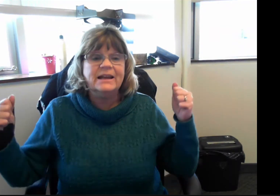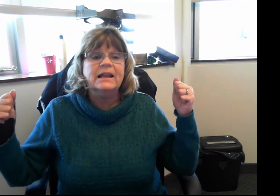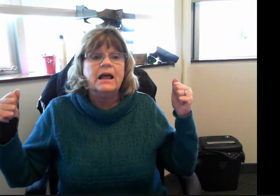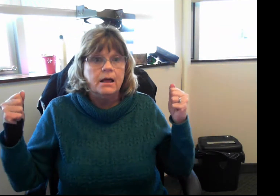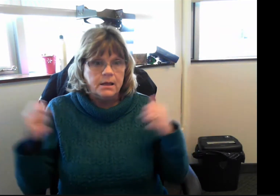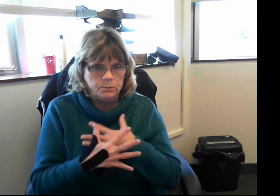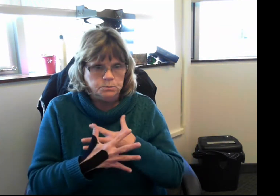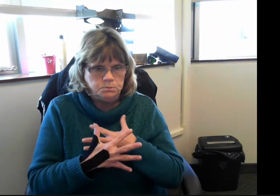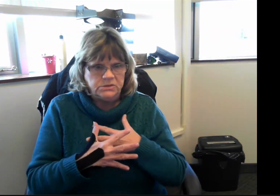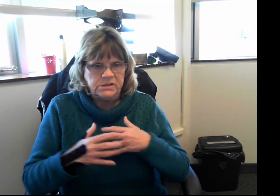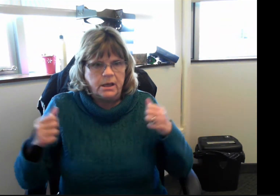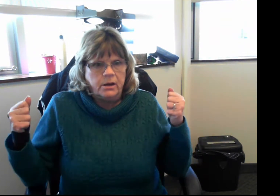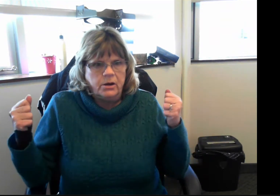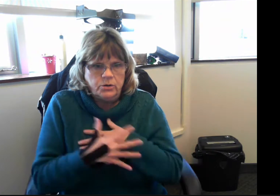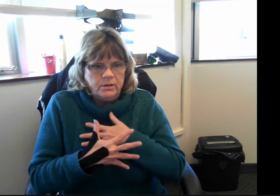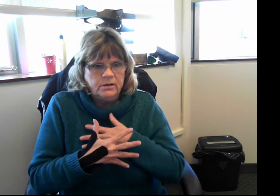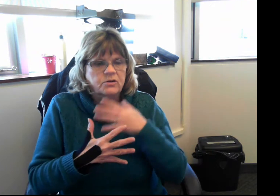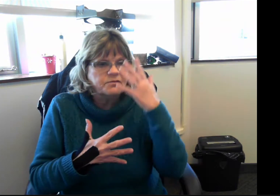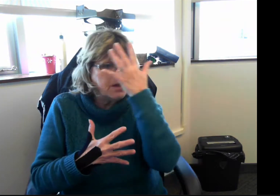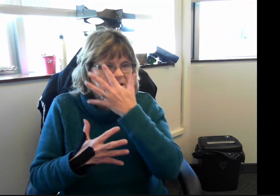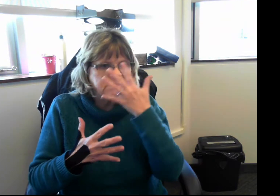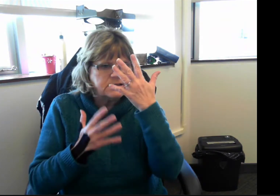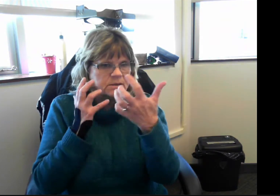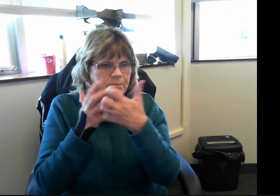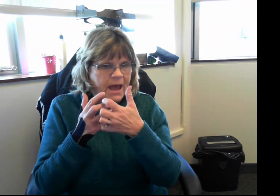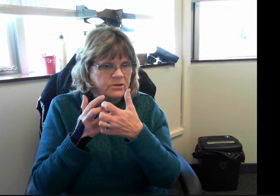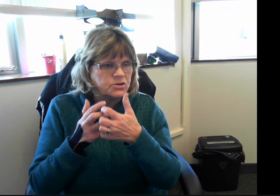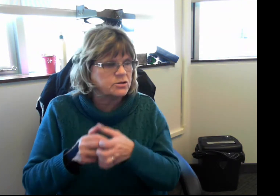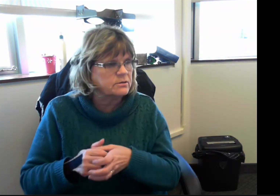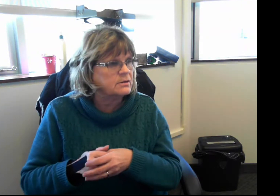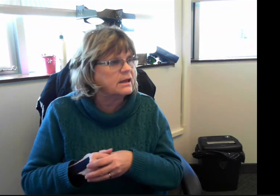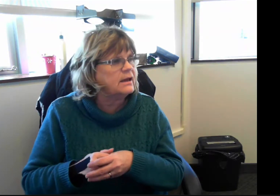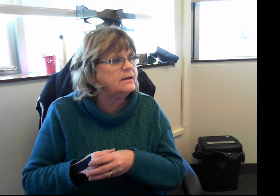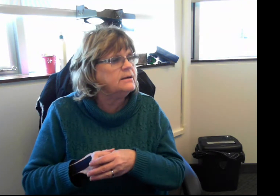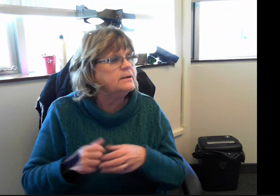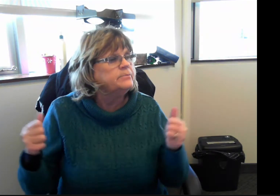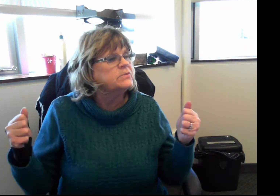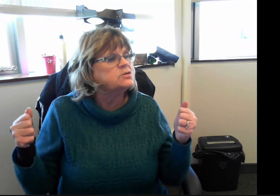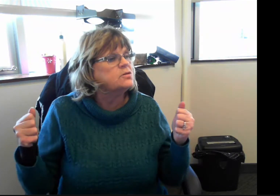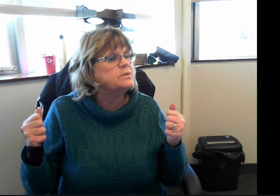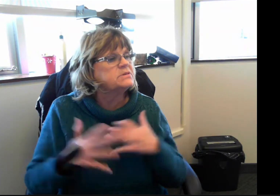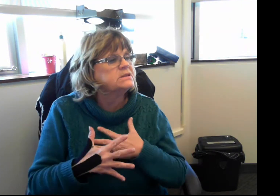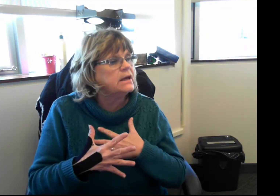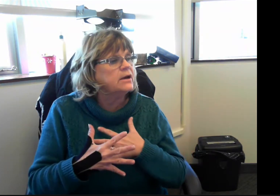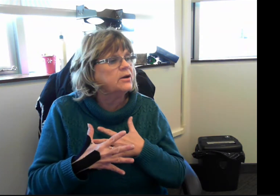right? Scared. Your face needs to match, okay? So I'm scared.